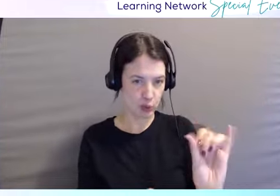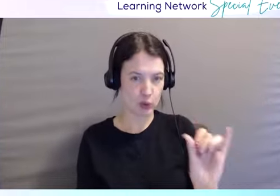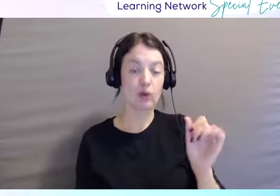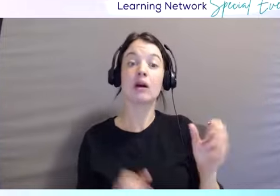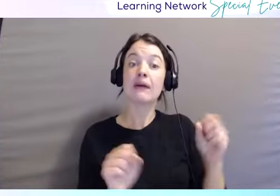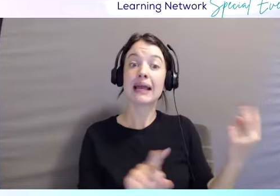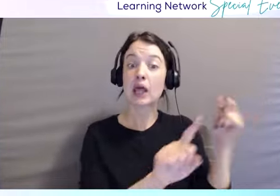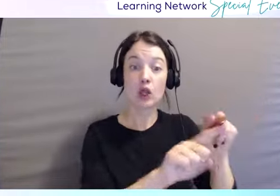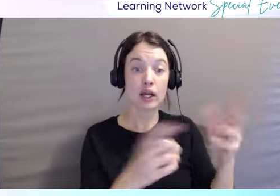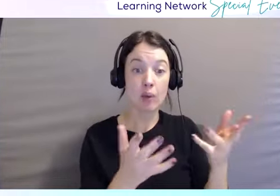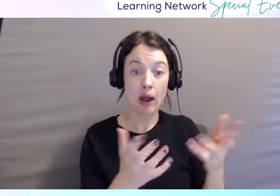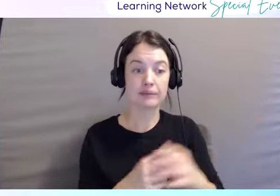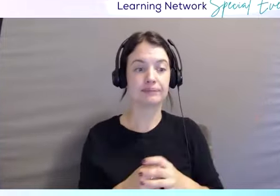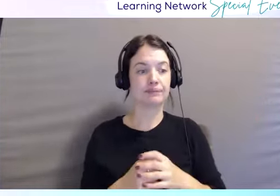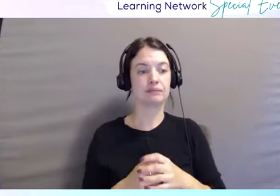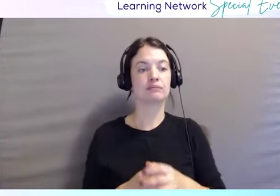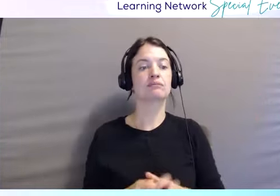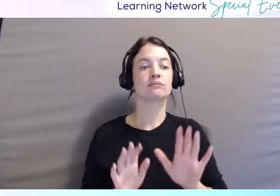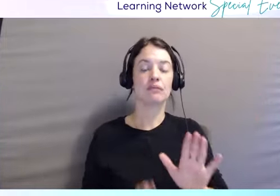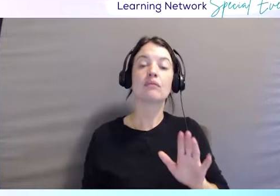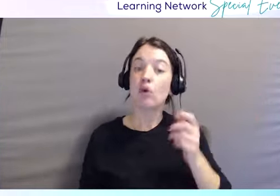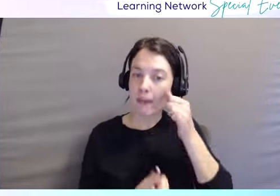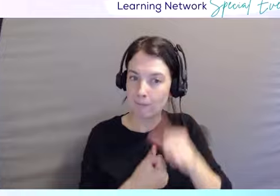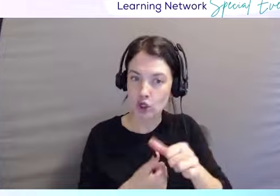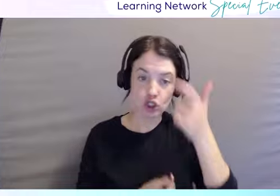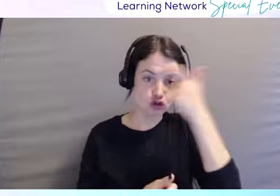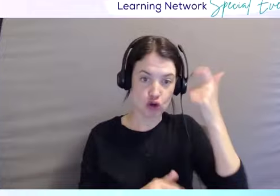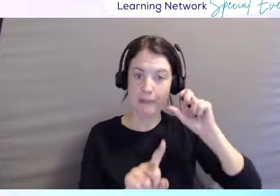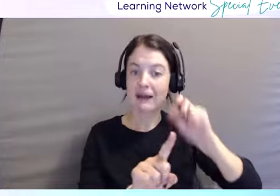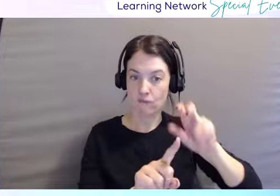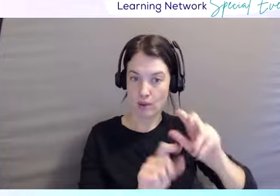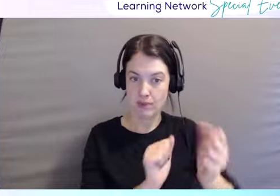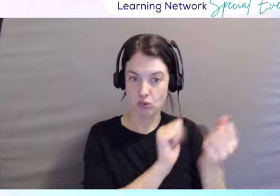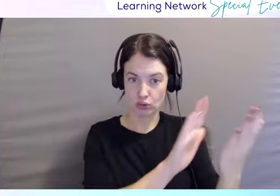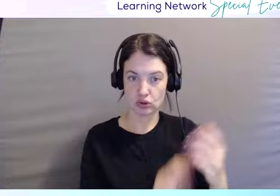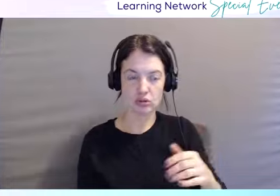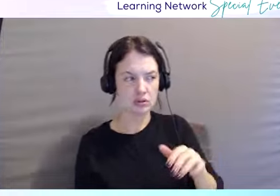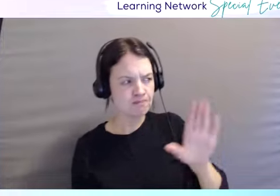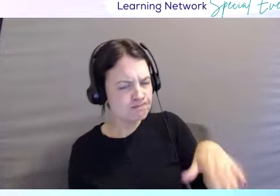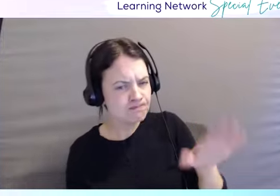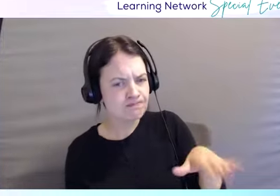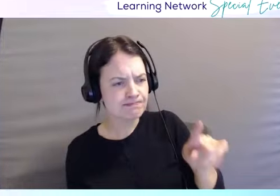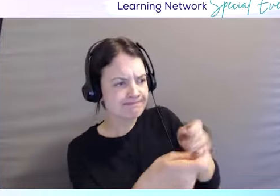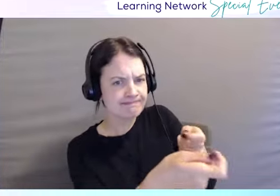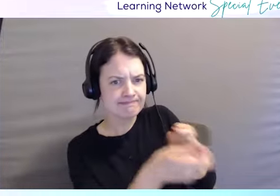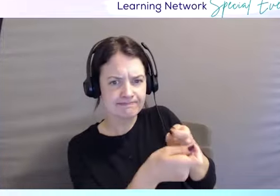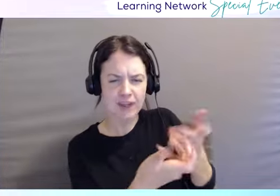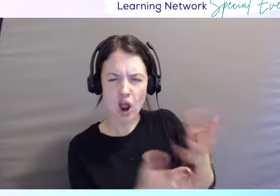a trauma-informed manner, what women already know, what women's strengths